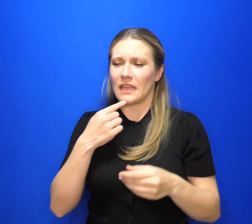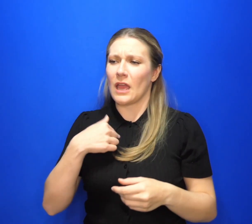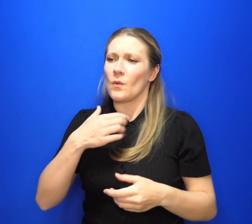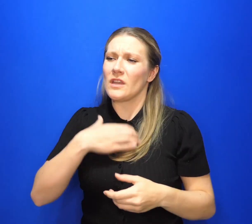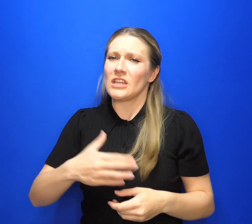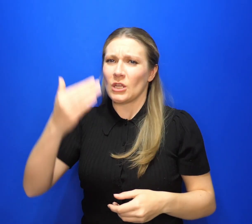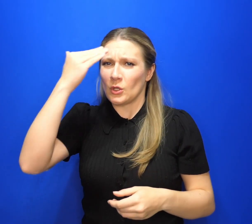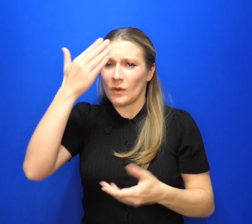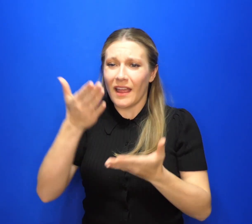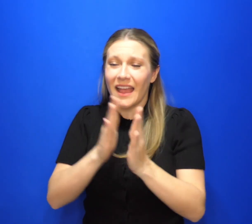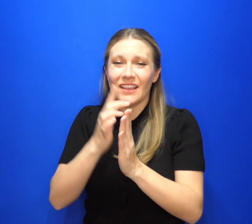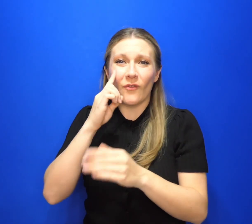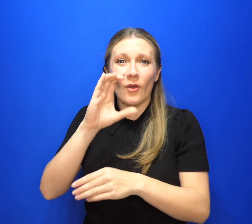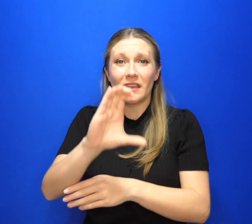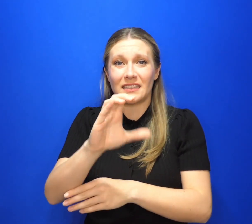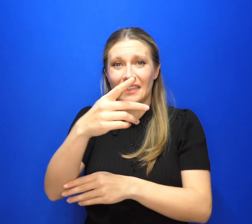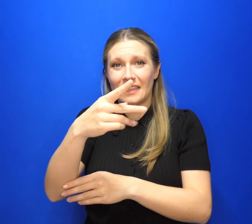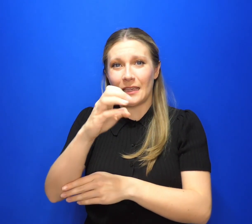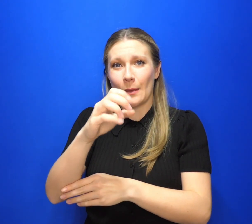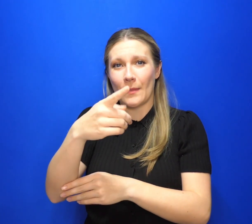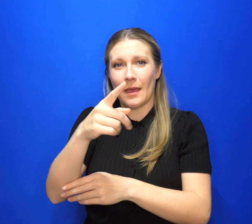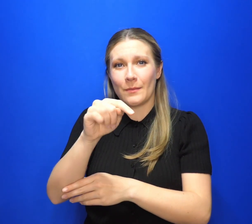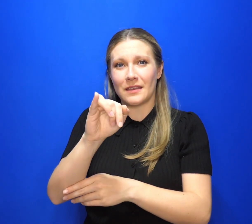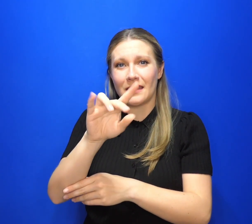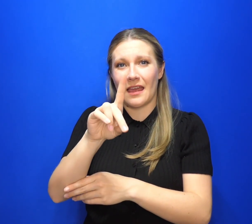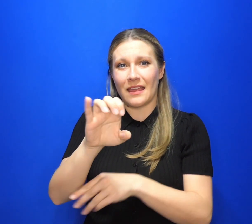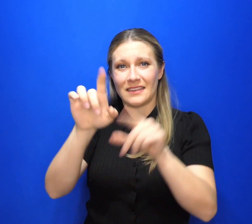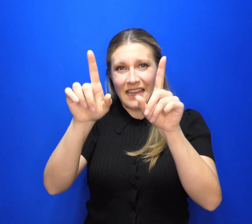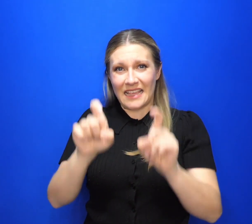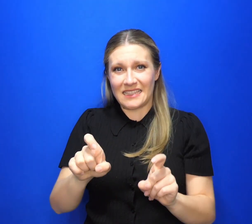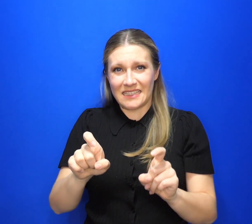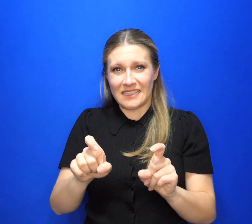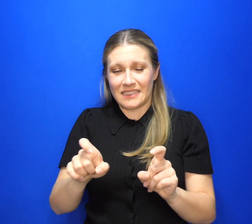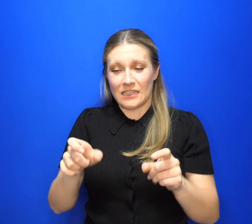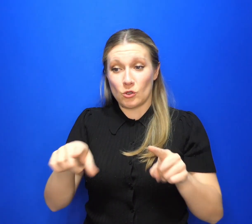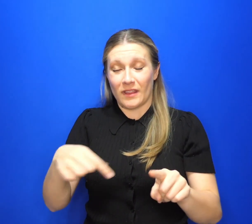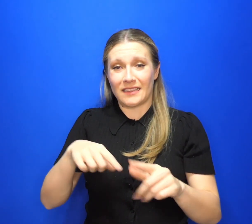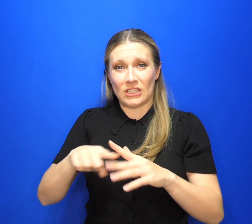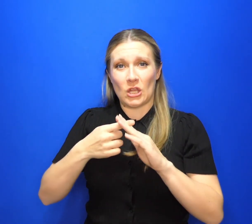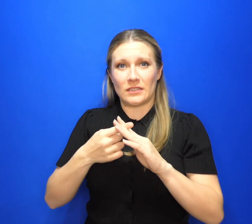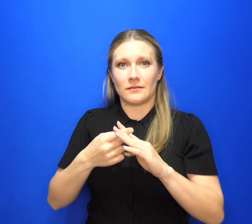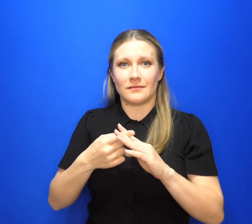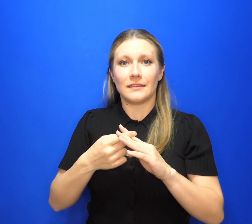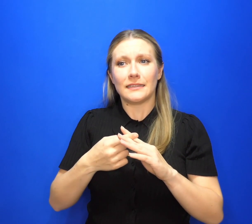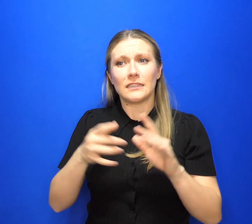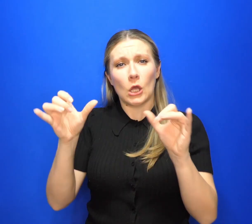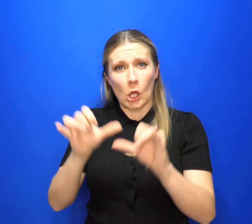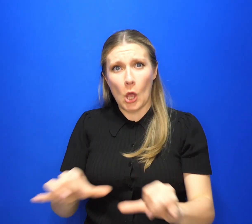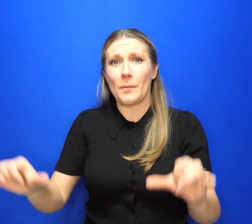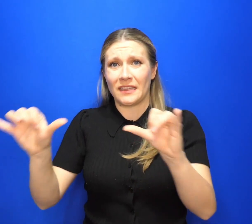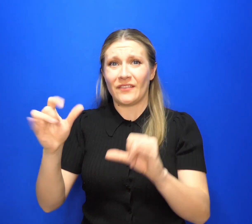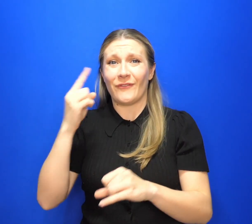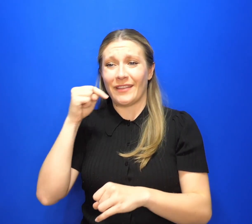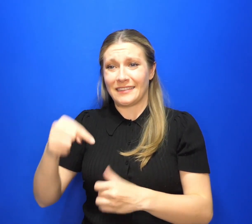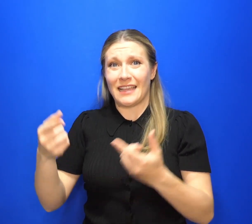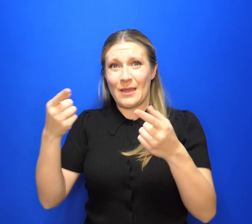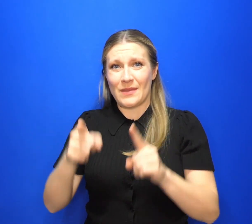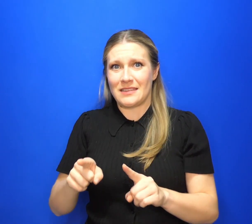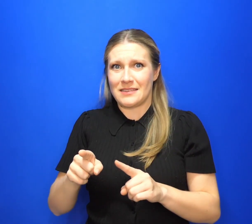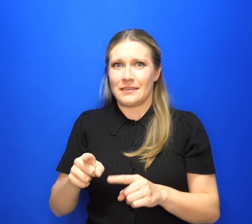for a C-peptide test when this was starting. It is not uncommon at all. Handful of